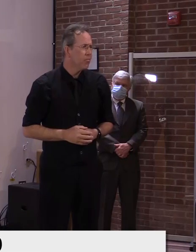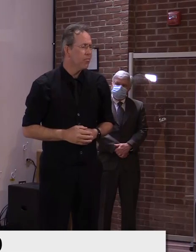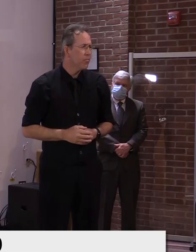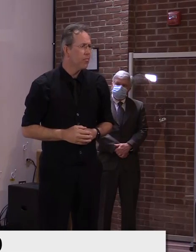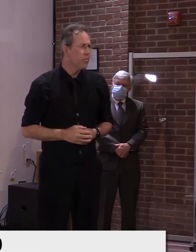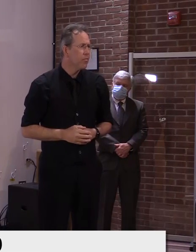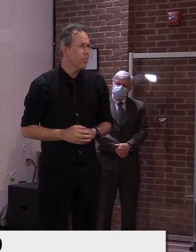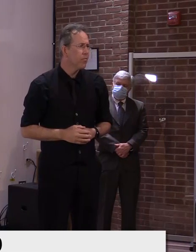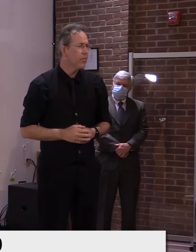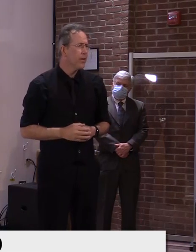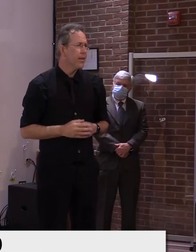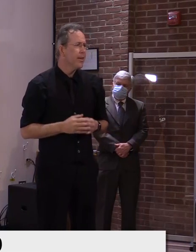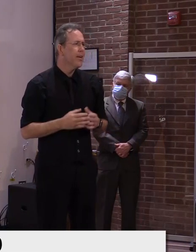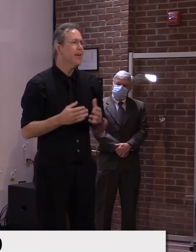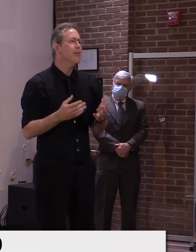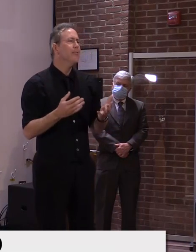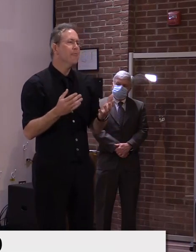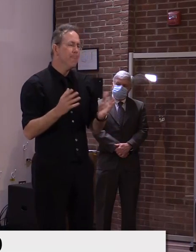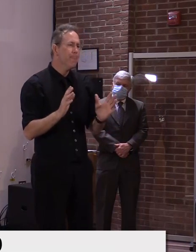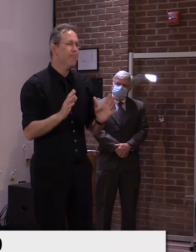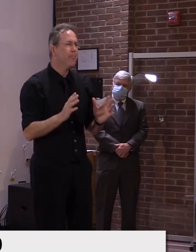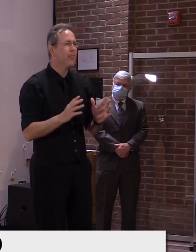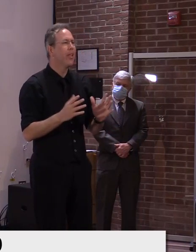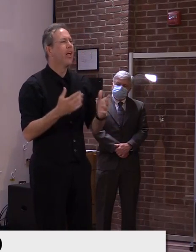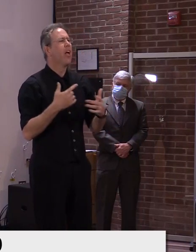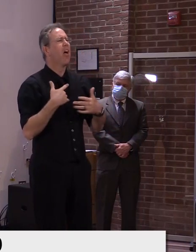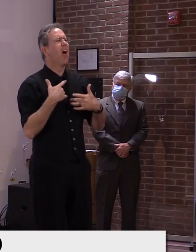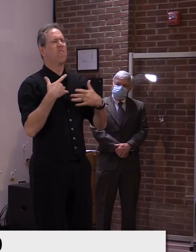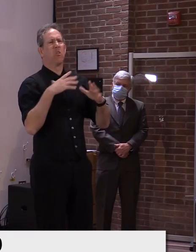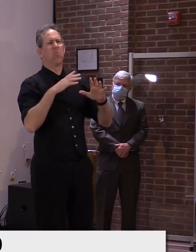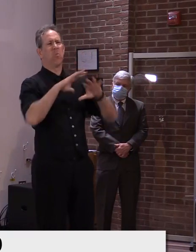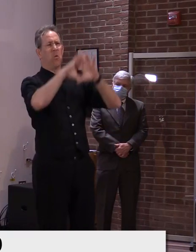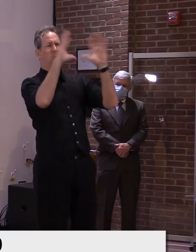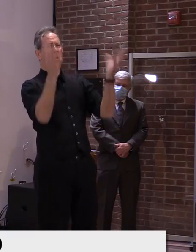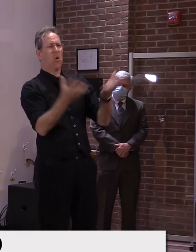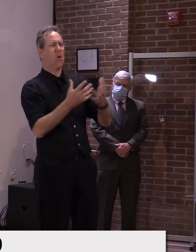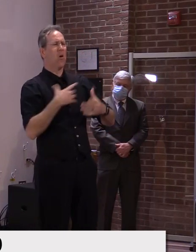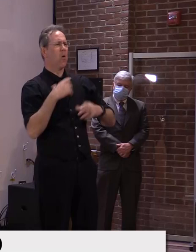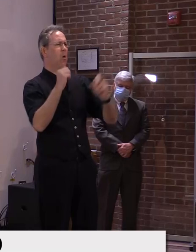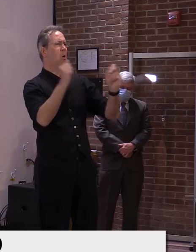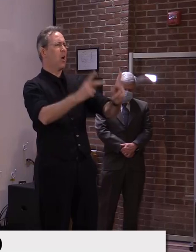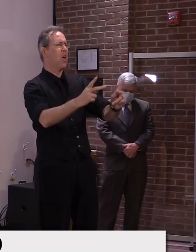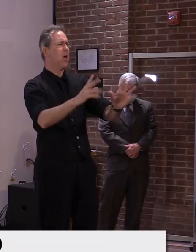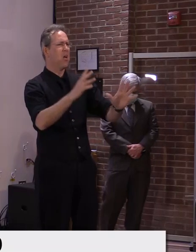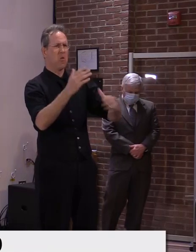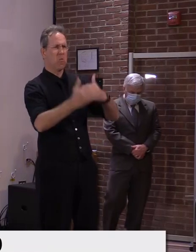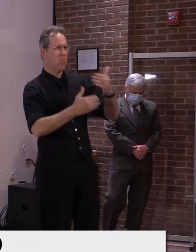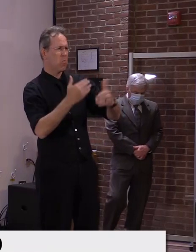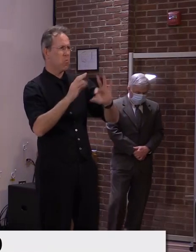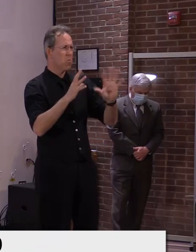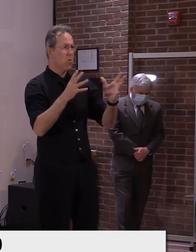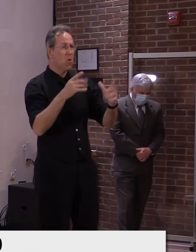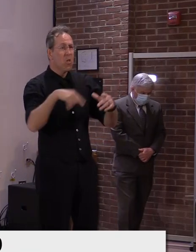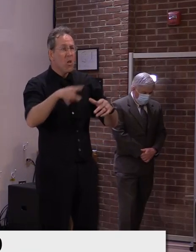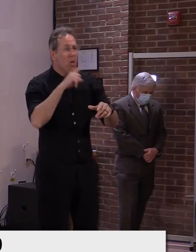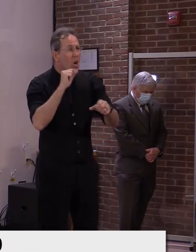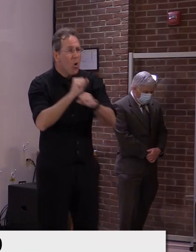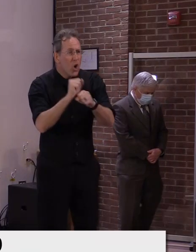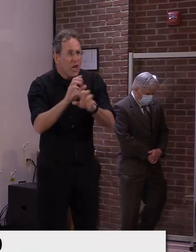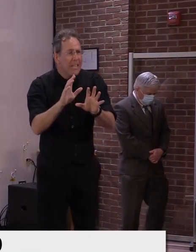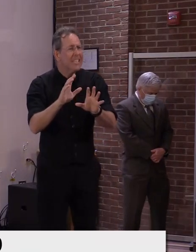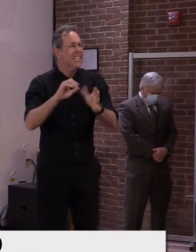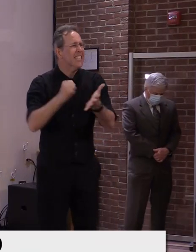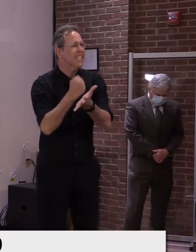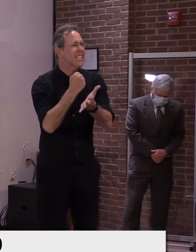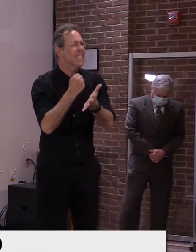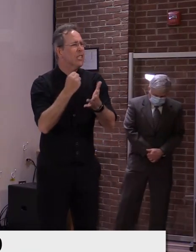not been given this relief and so forth. So they'll spend it as well. They can put it towards their expenses, paying